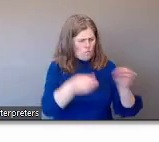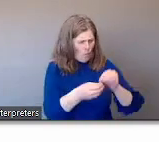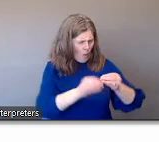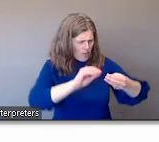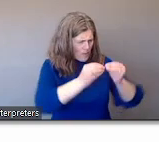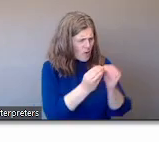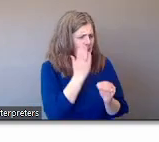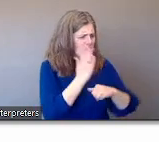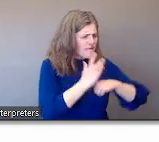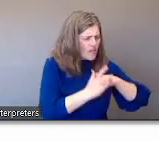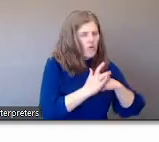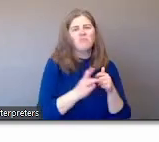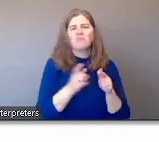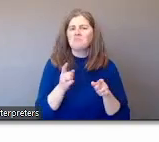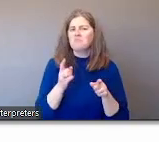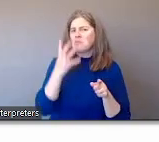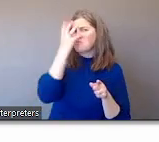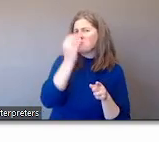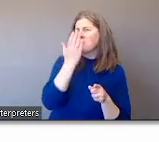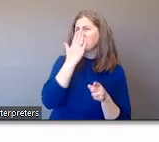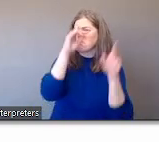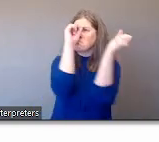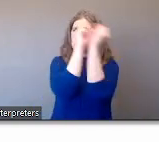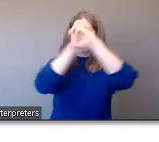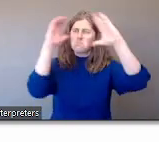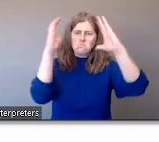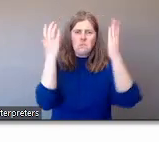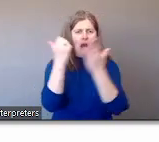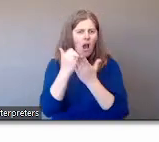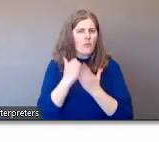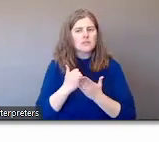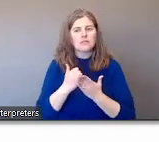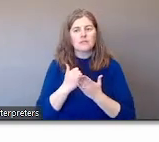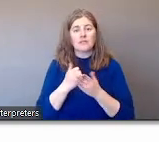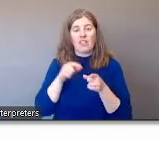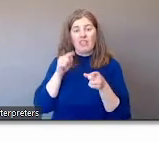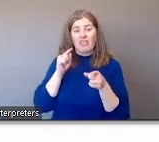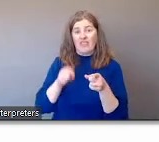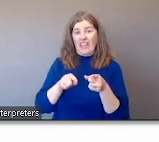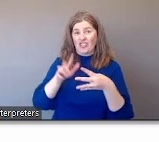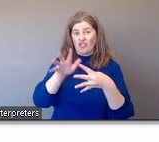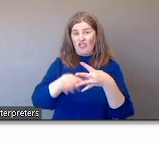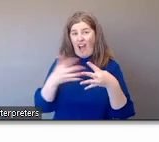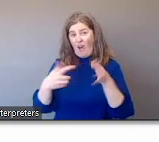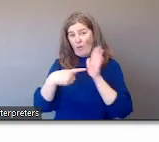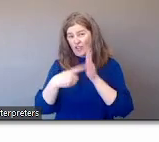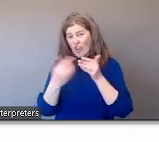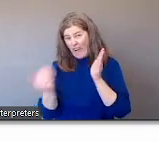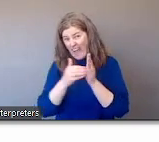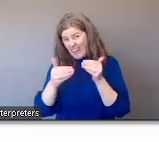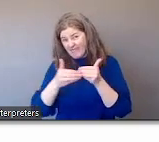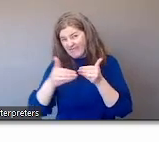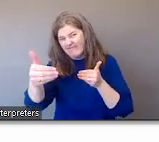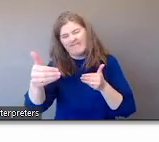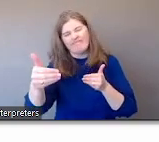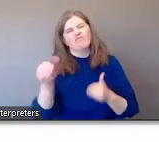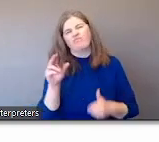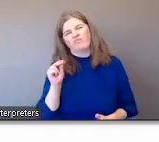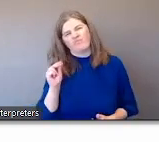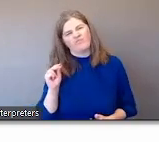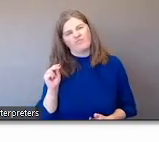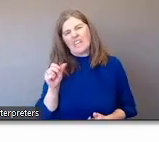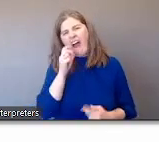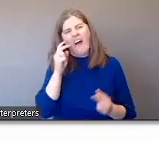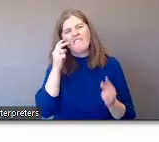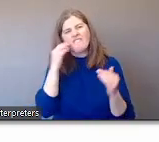I think this is a fairly good picture. I also want to say that I will never show this graph again because it's really not fair to look